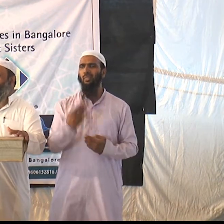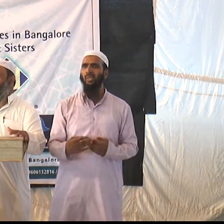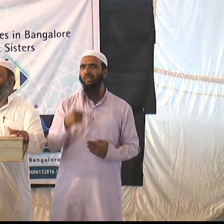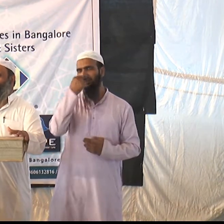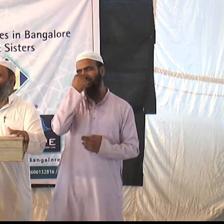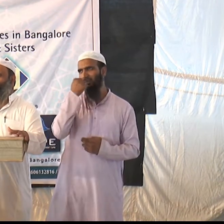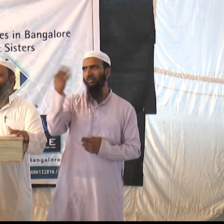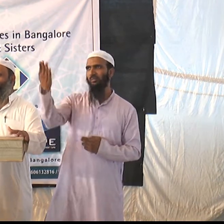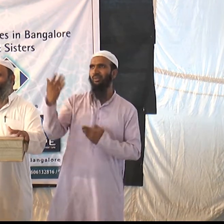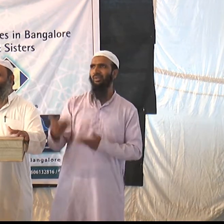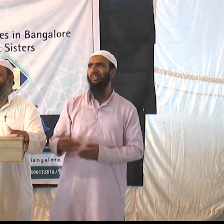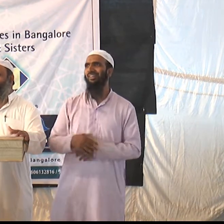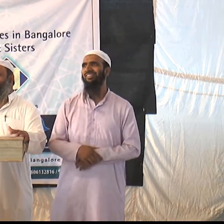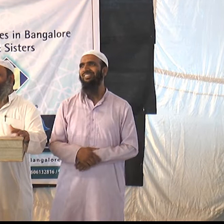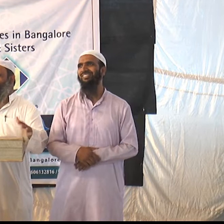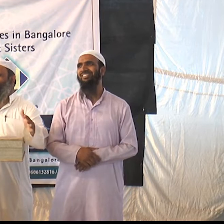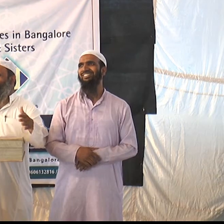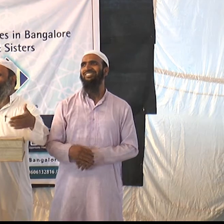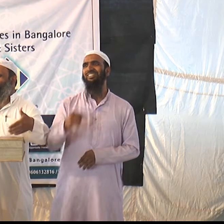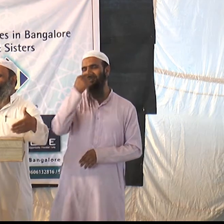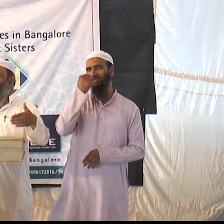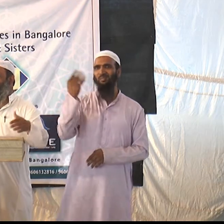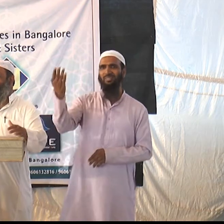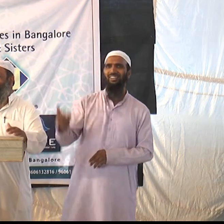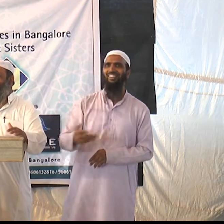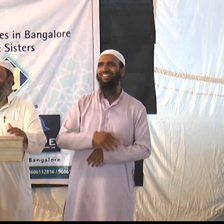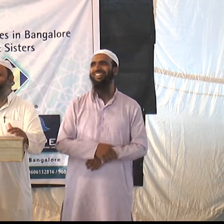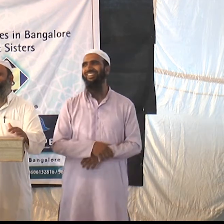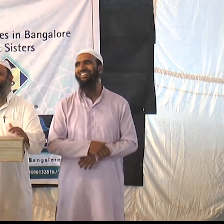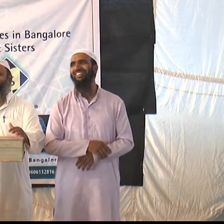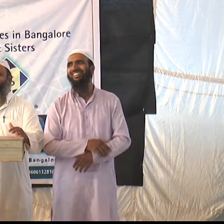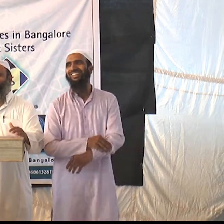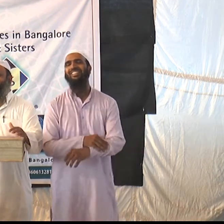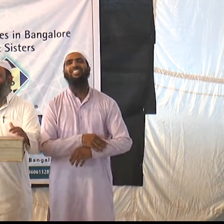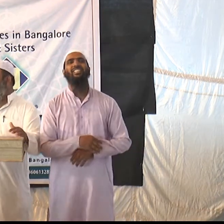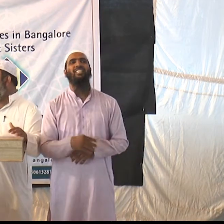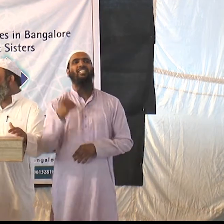welcome Feroz Bhai, who is supposedly the host of this program.